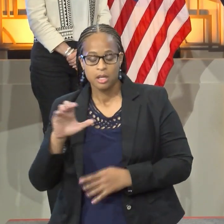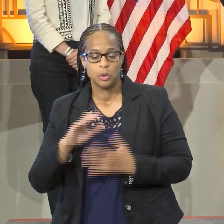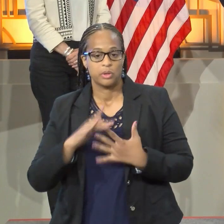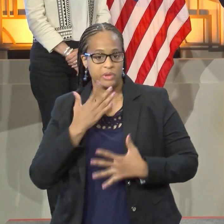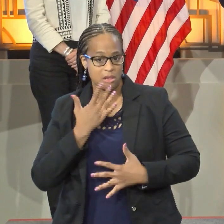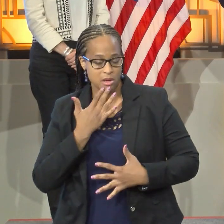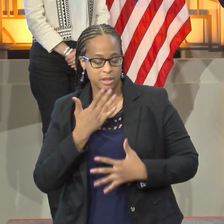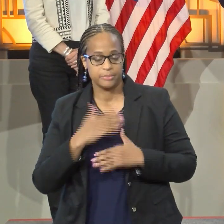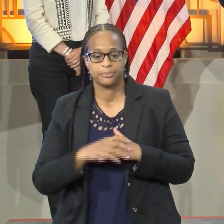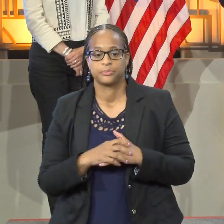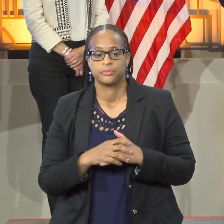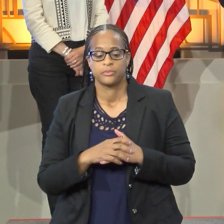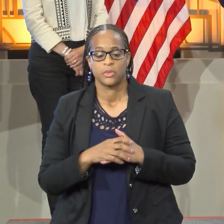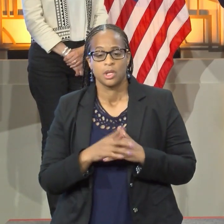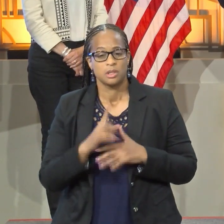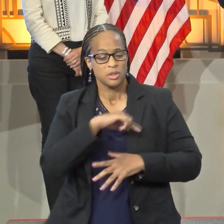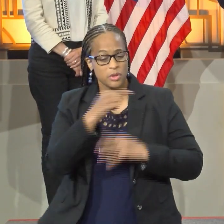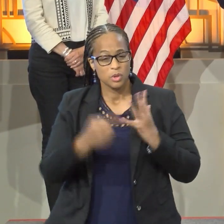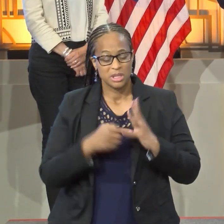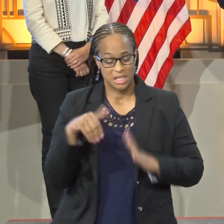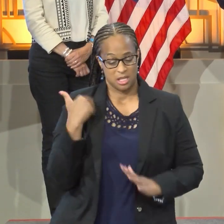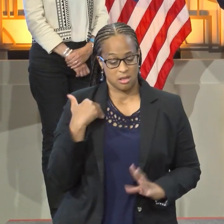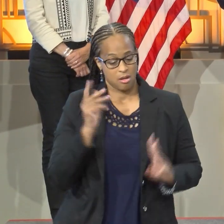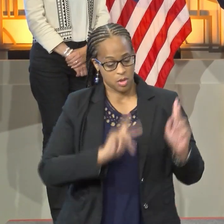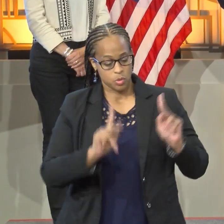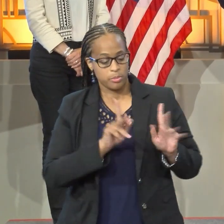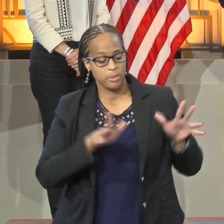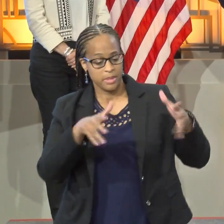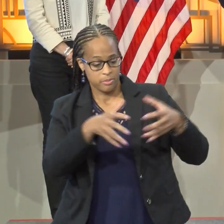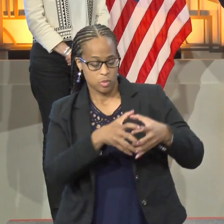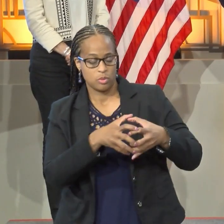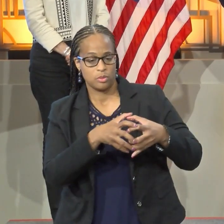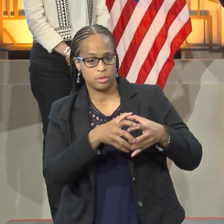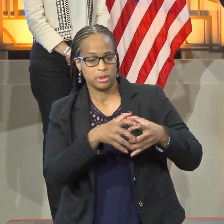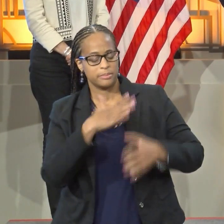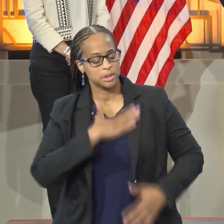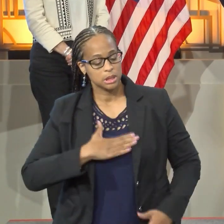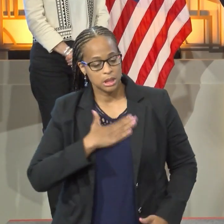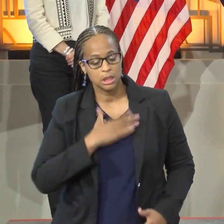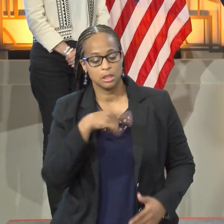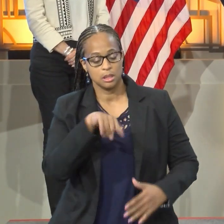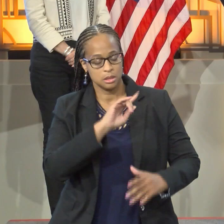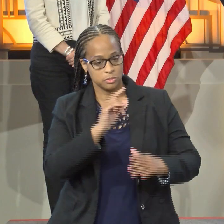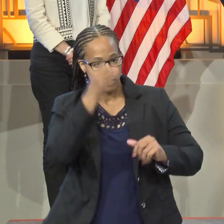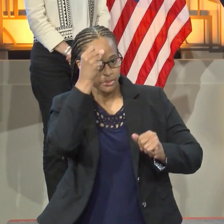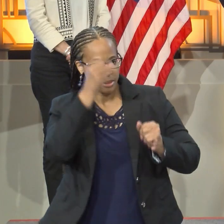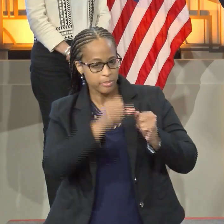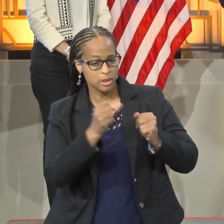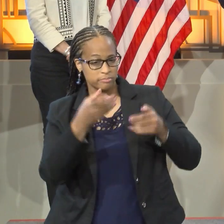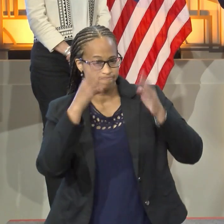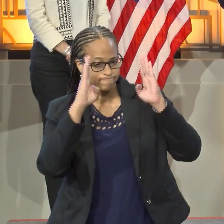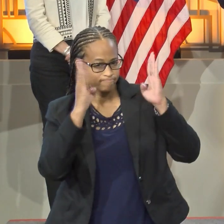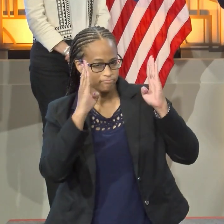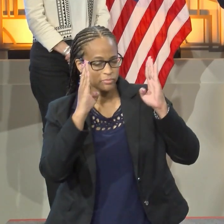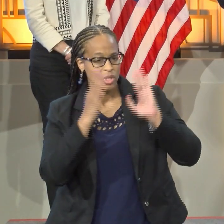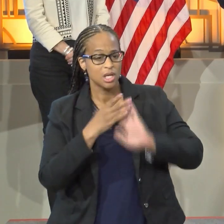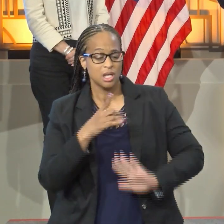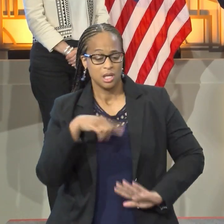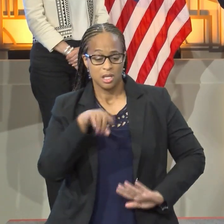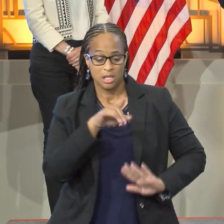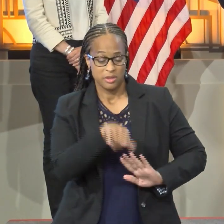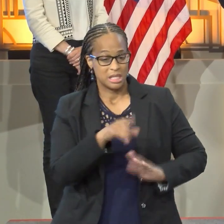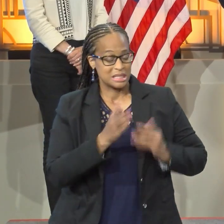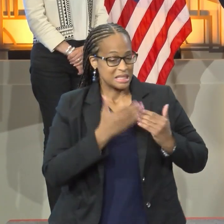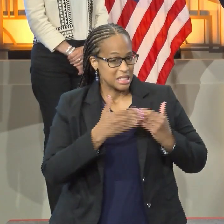So to those, that younger population out there, please be mindful that you can bring this